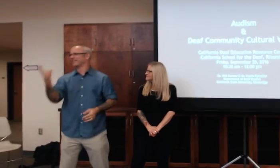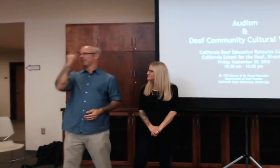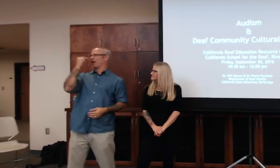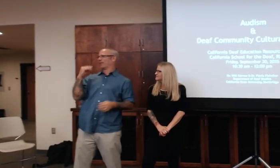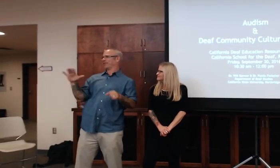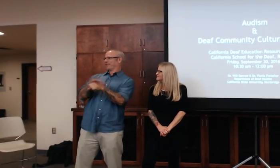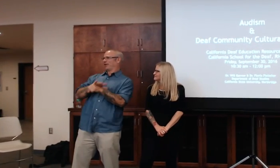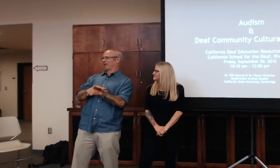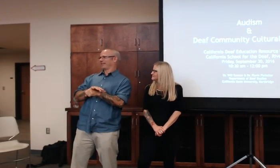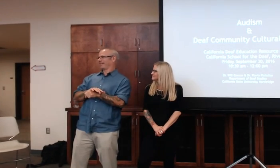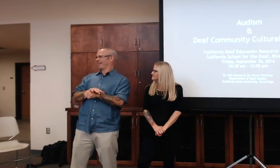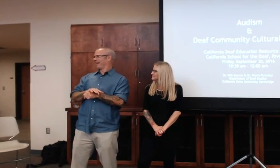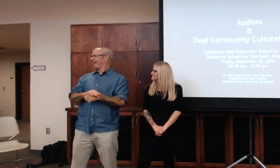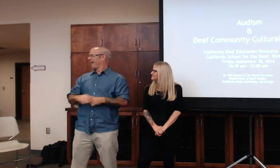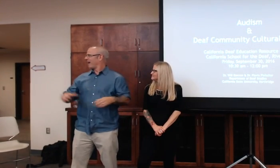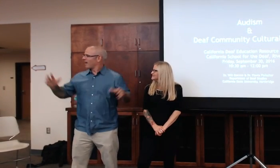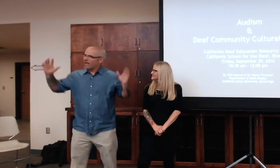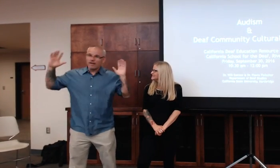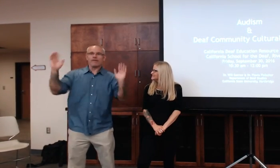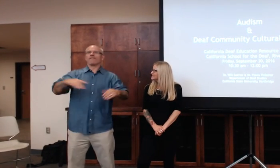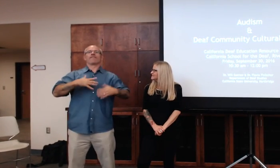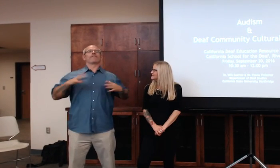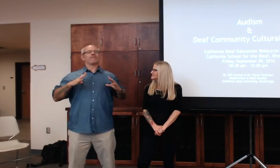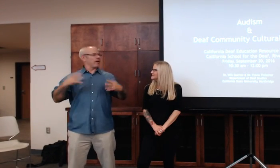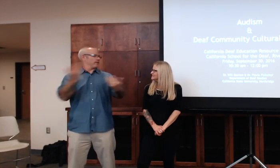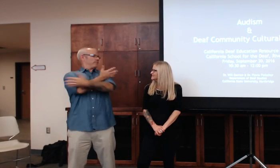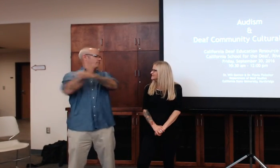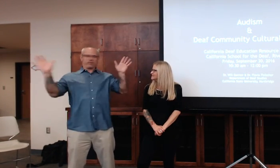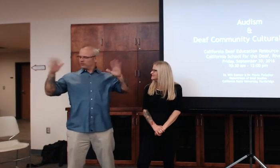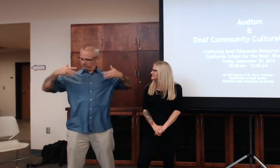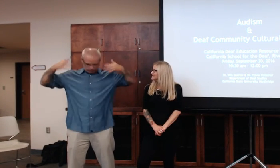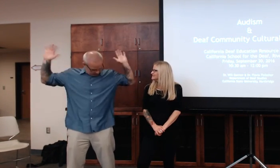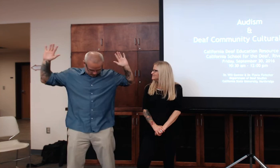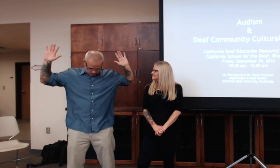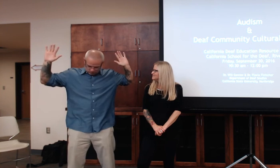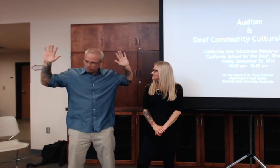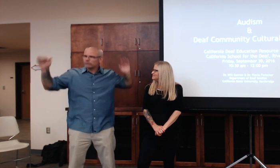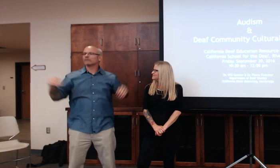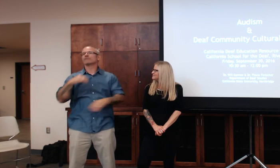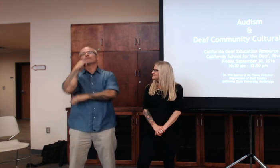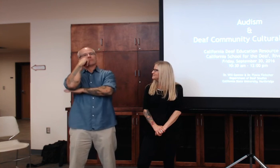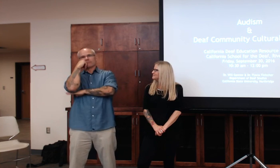And I got a big fat no again. Oh my goodness gracious. Okay, fine. Forget it. You know what? I'm done applying to Gallaudet.